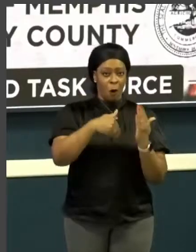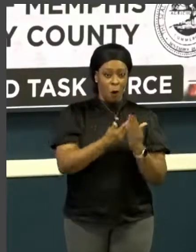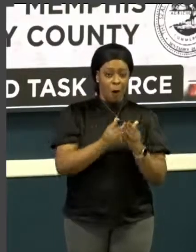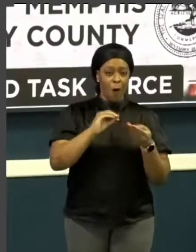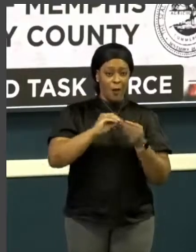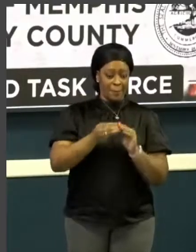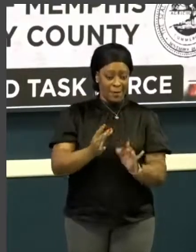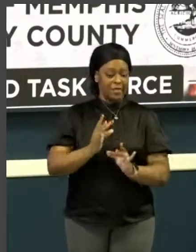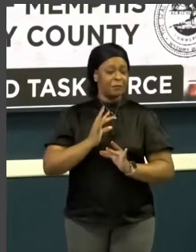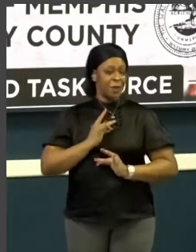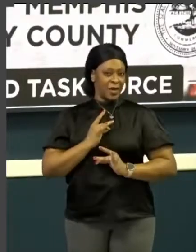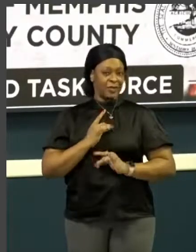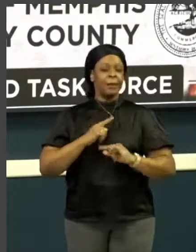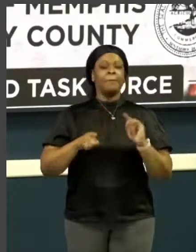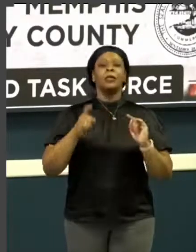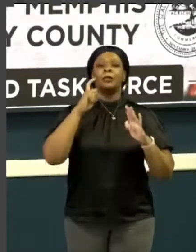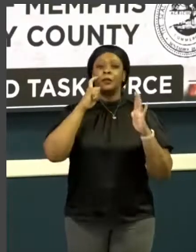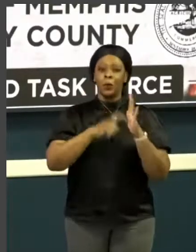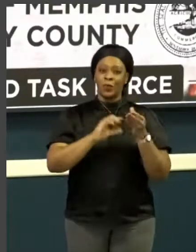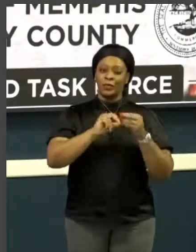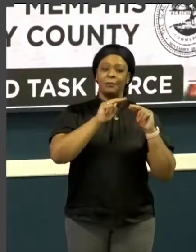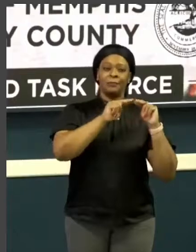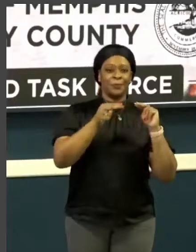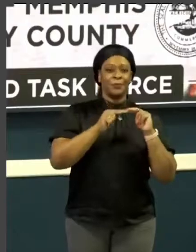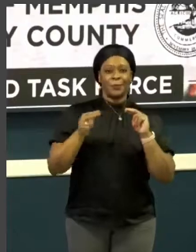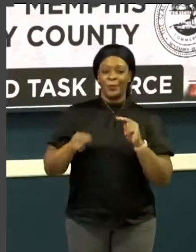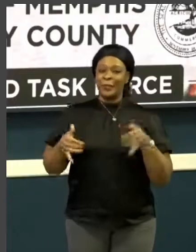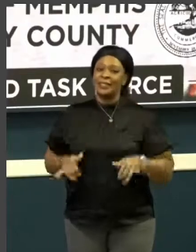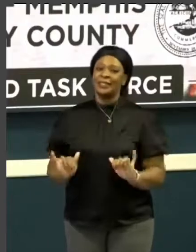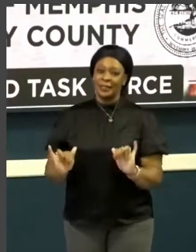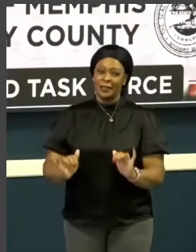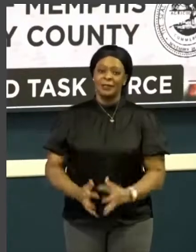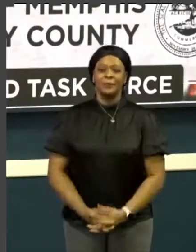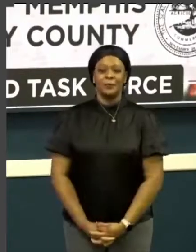active cases, but are declining steadily. Next slide.